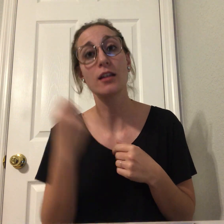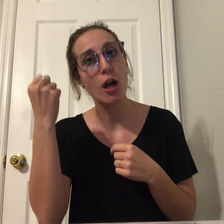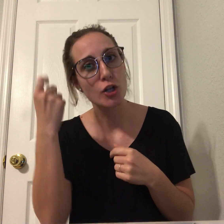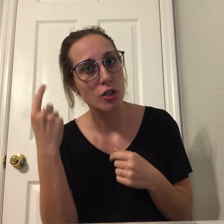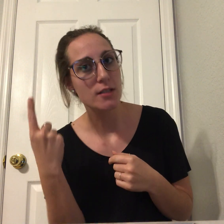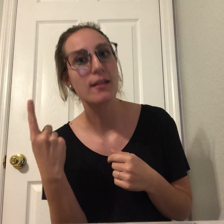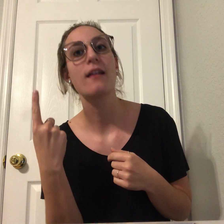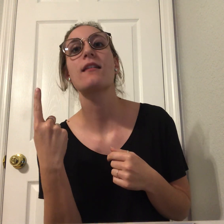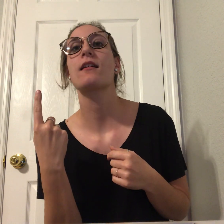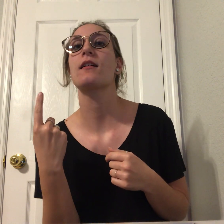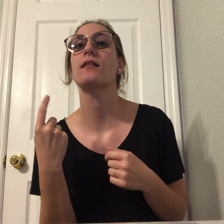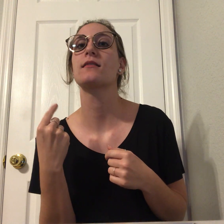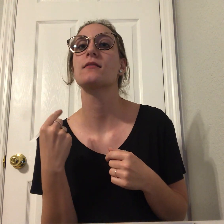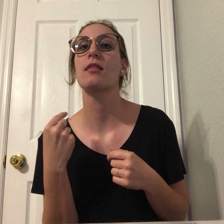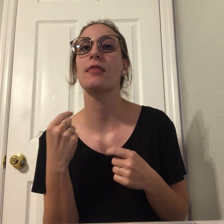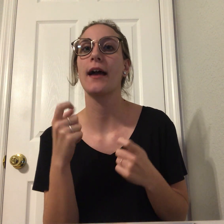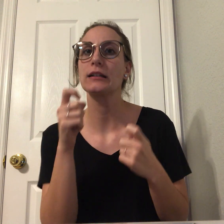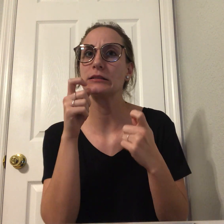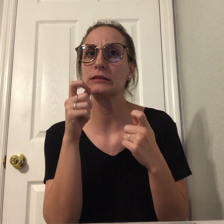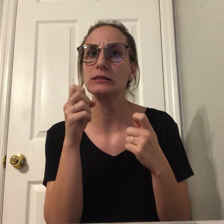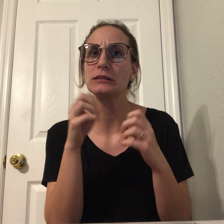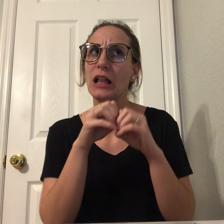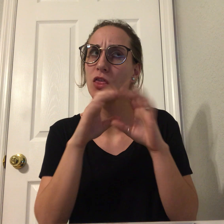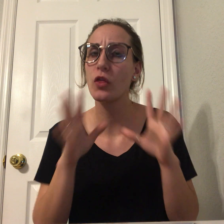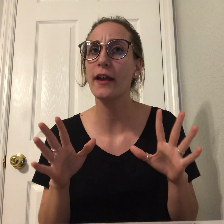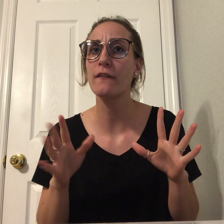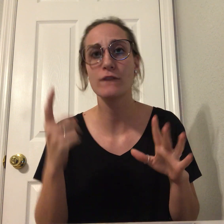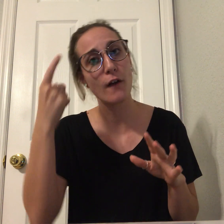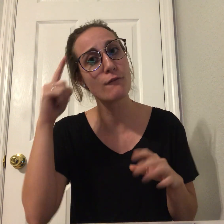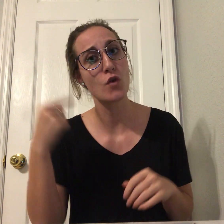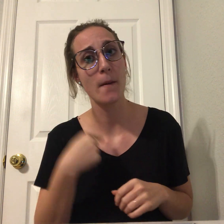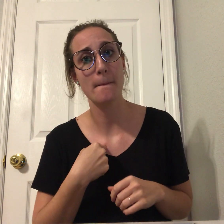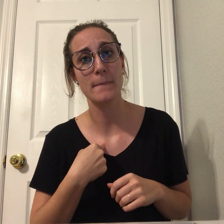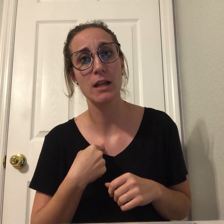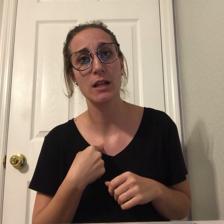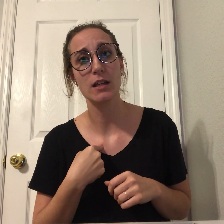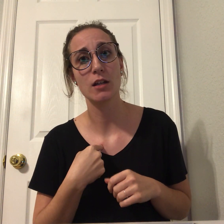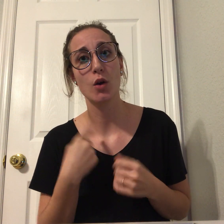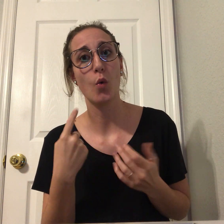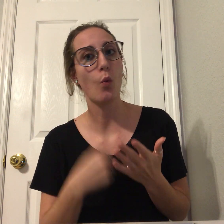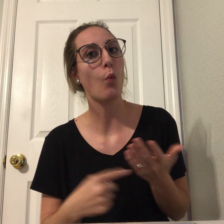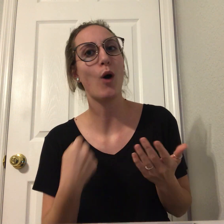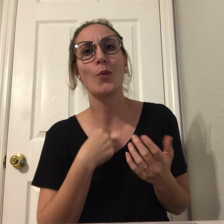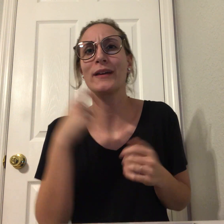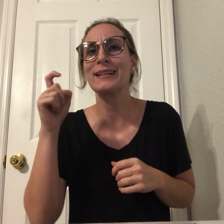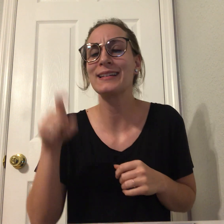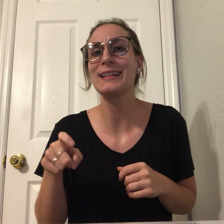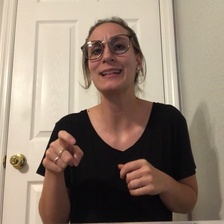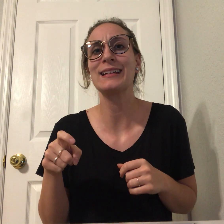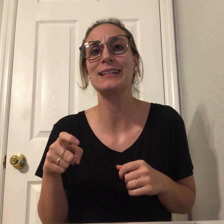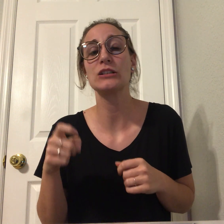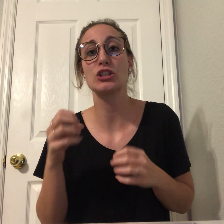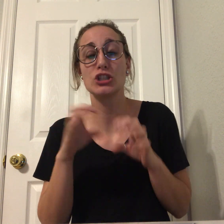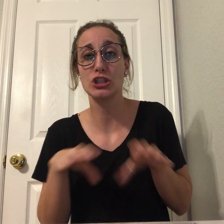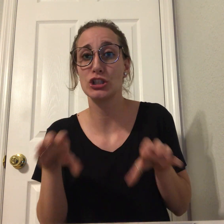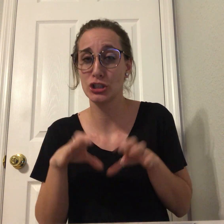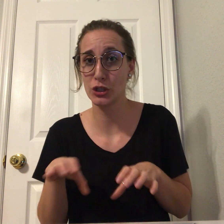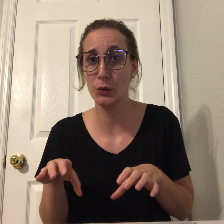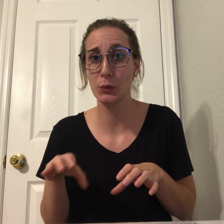clarify for me what we need to do based on science, based on looking at actual, not only